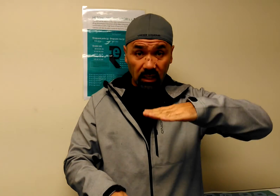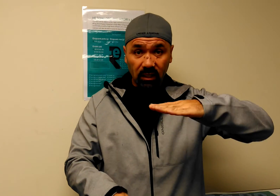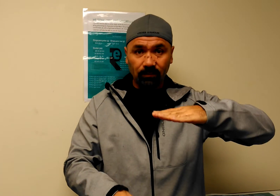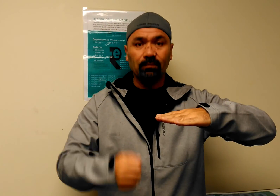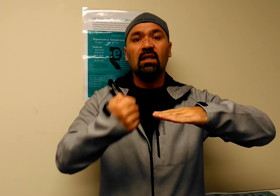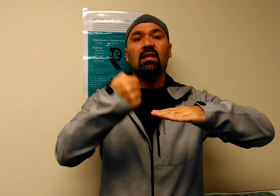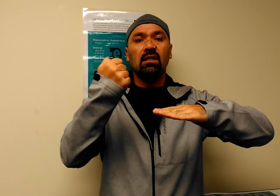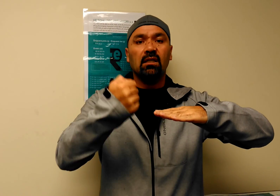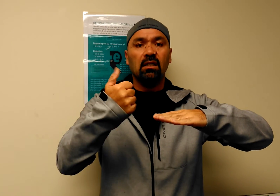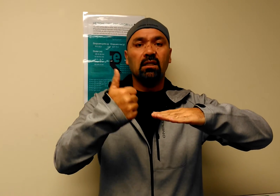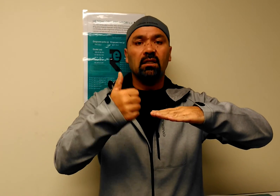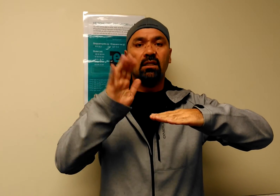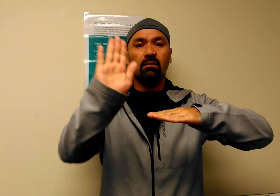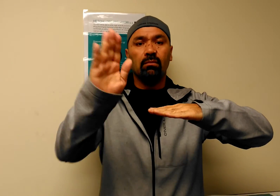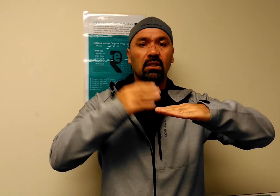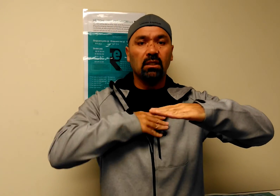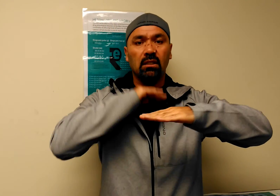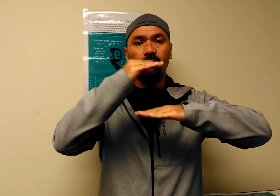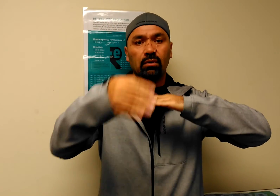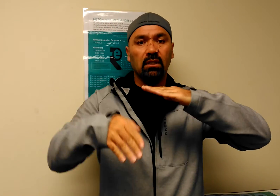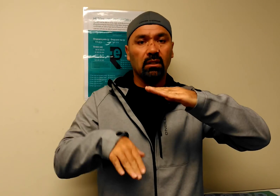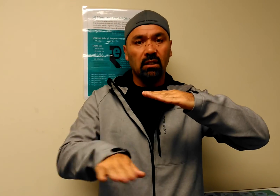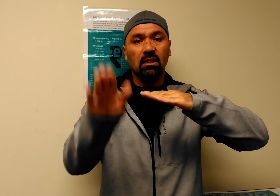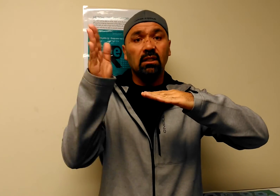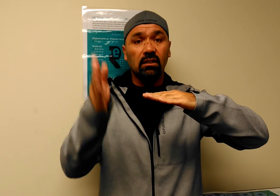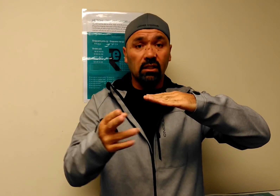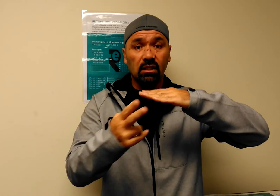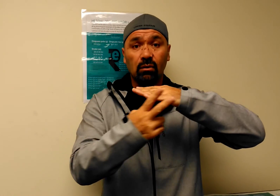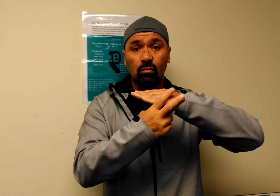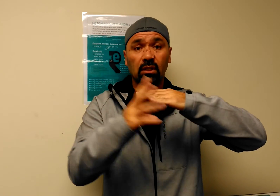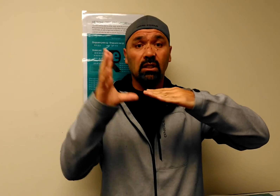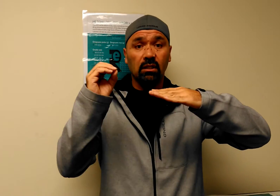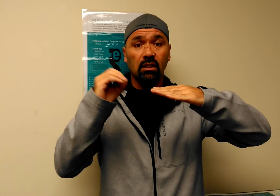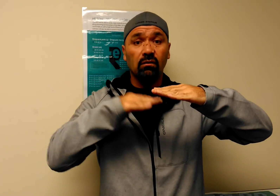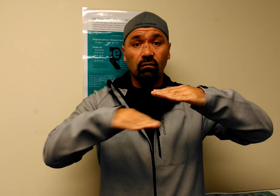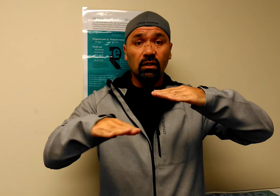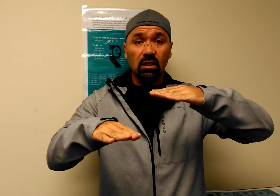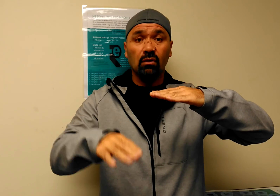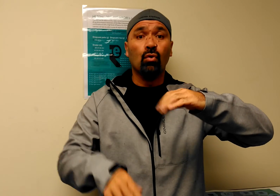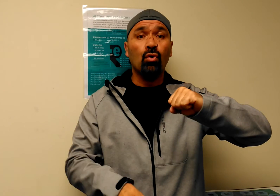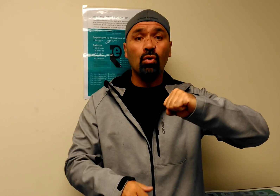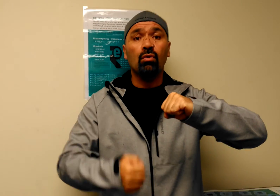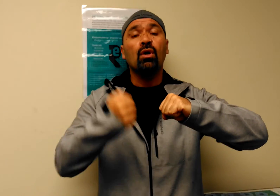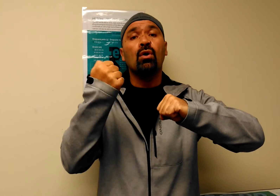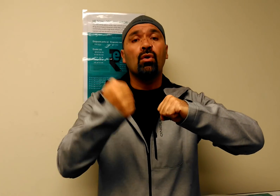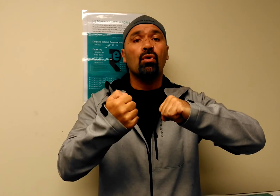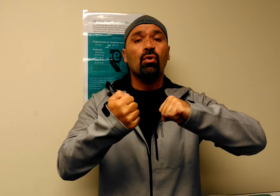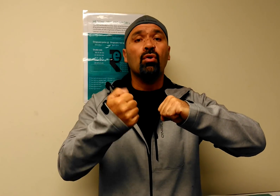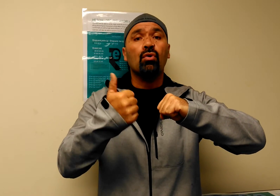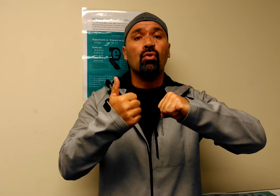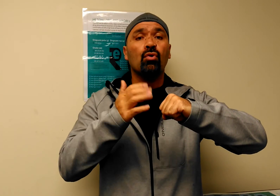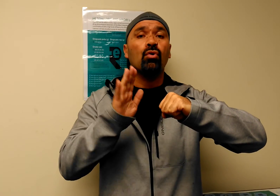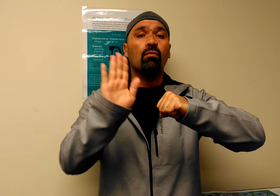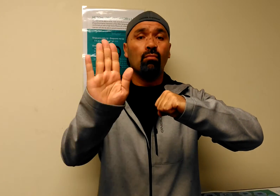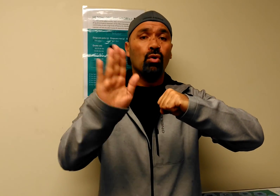I. Hiki mini piri ti we nge fi. O. Hoko mo